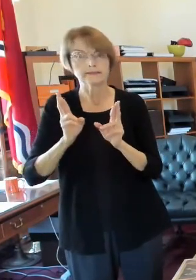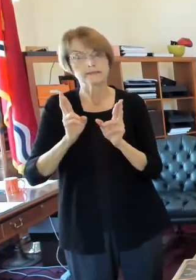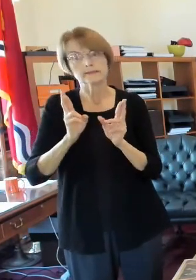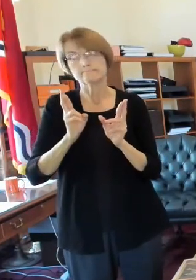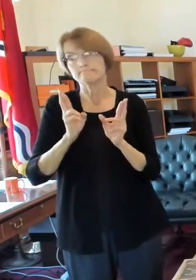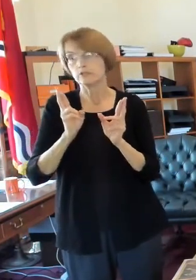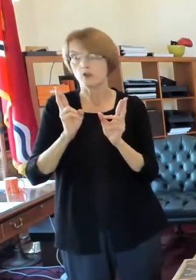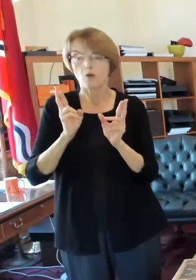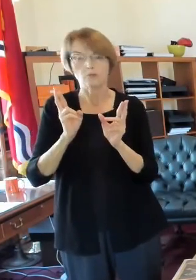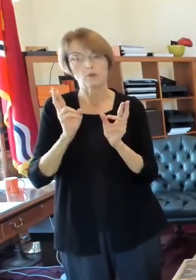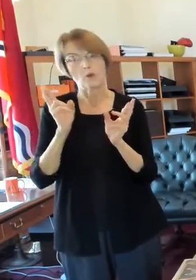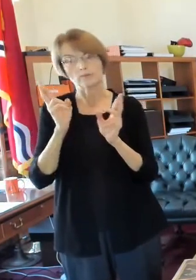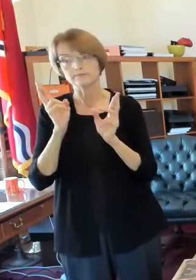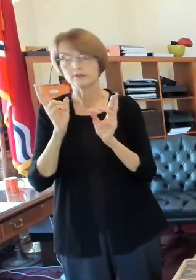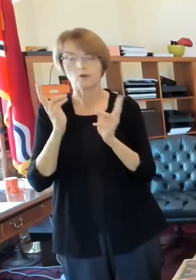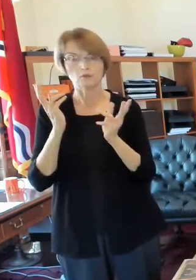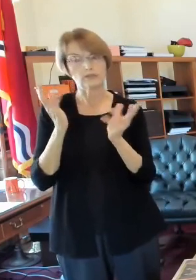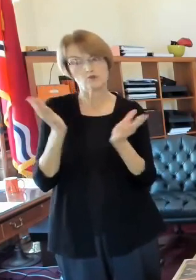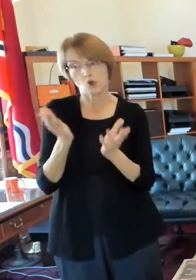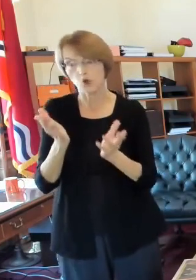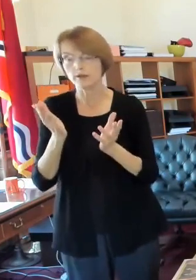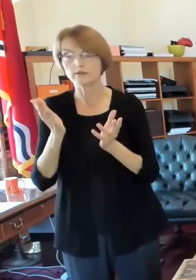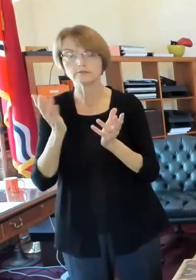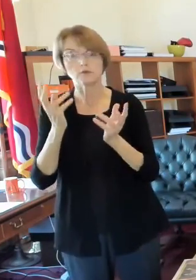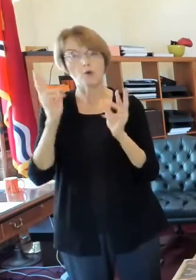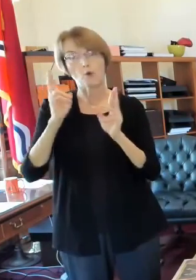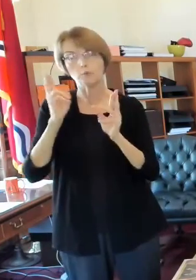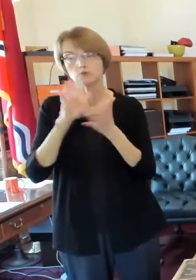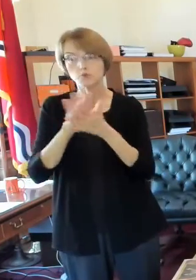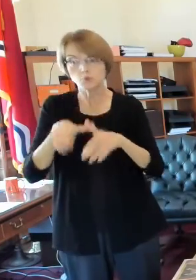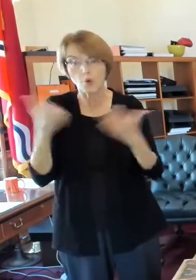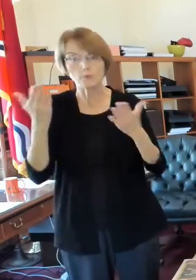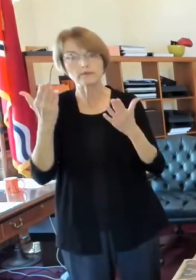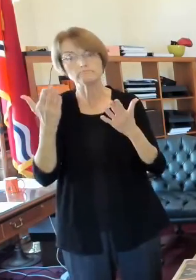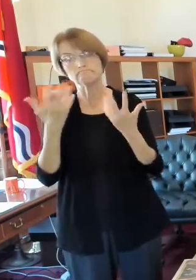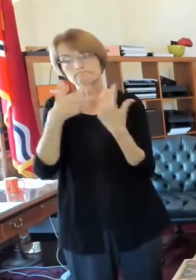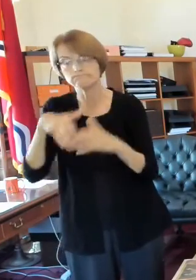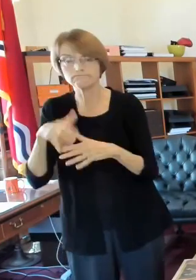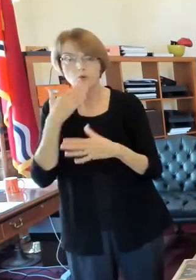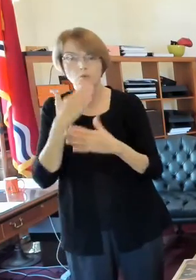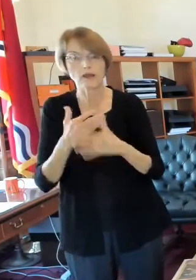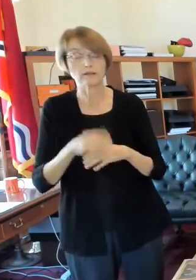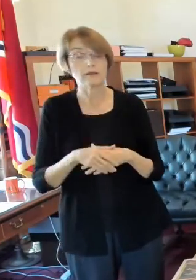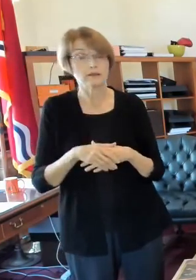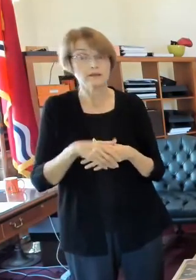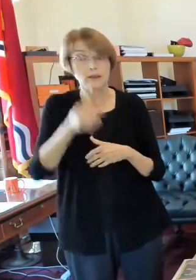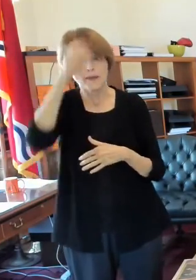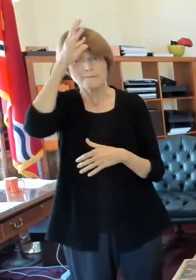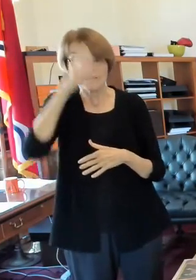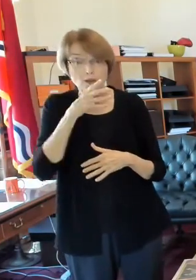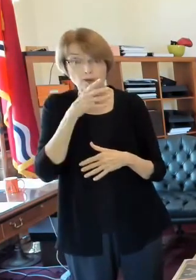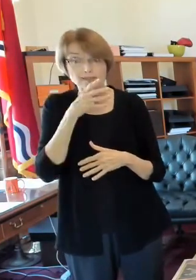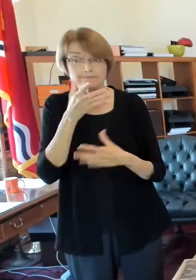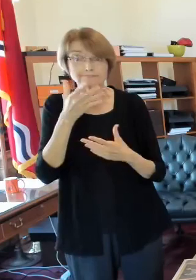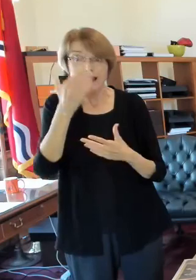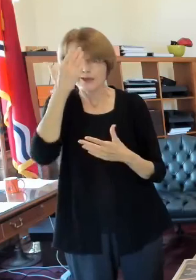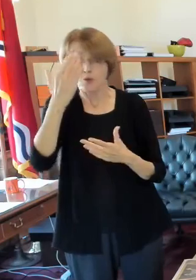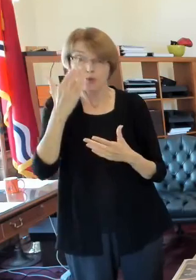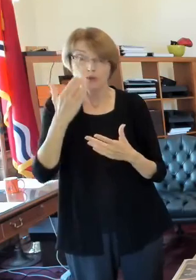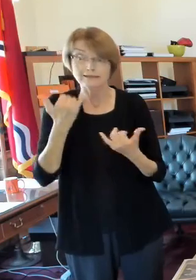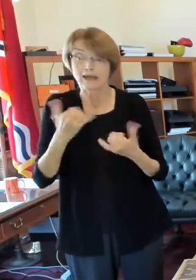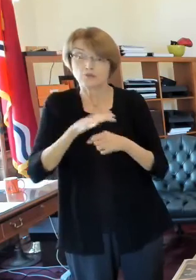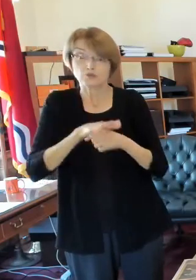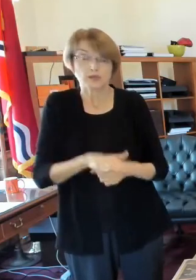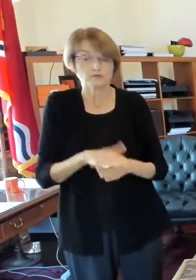well. So you parents, I know this is stressful for you. Either way, whether they're in school or whether they're